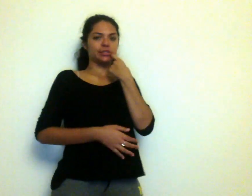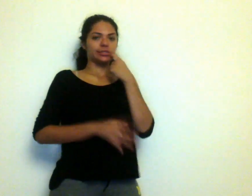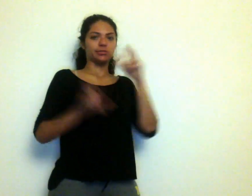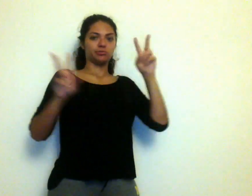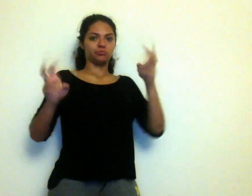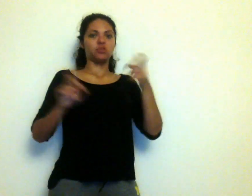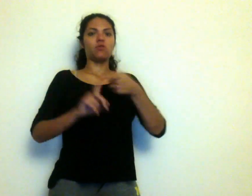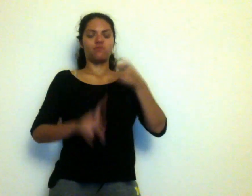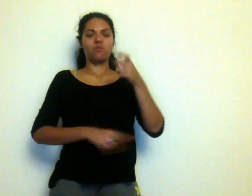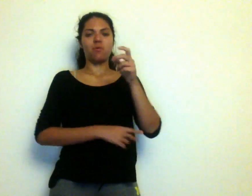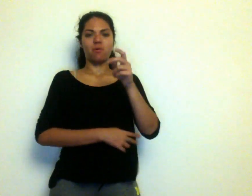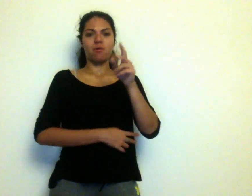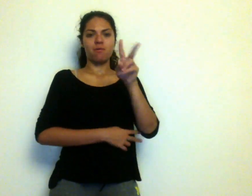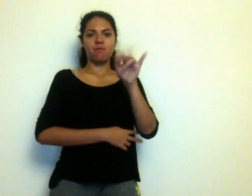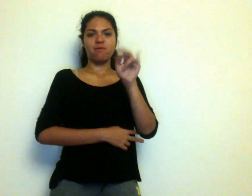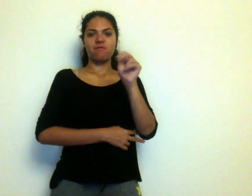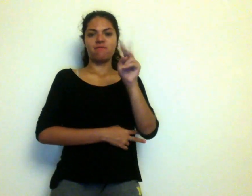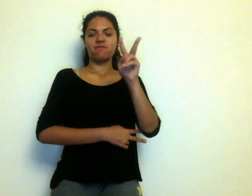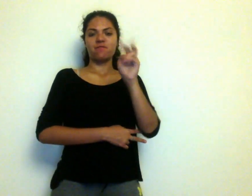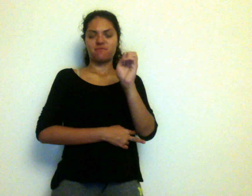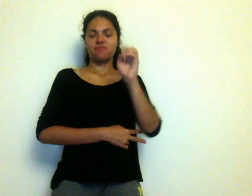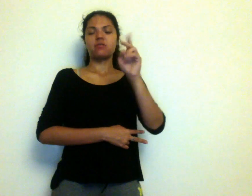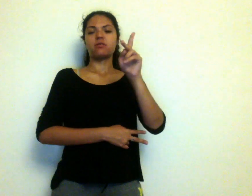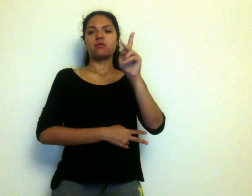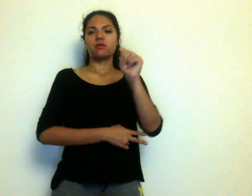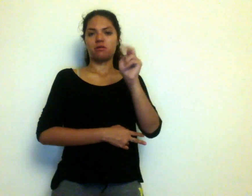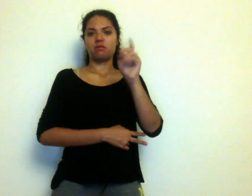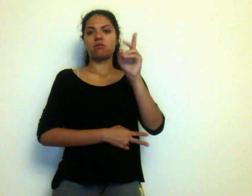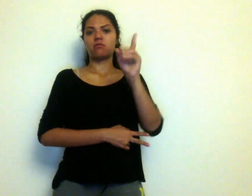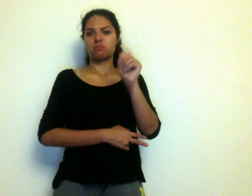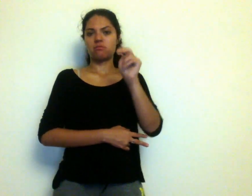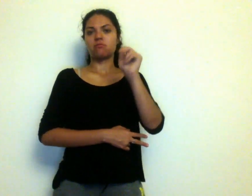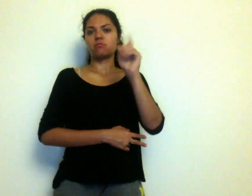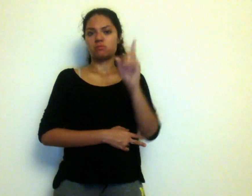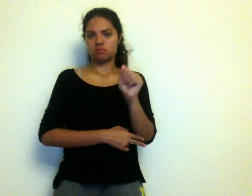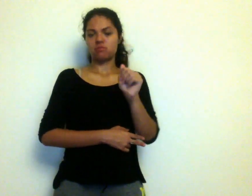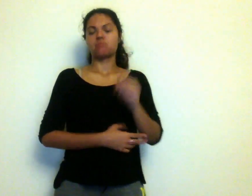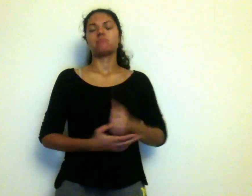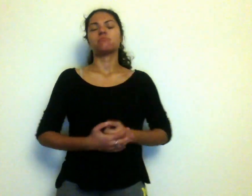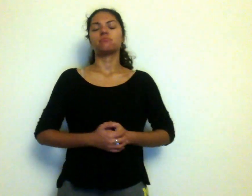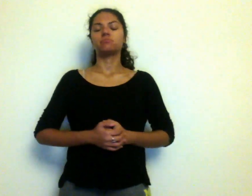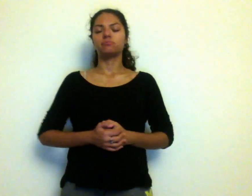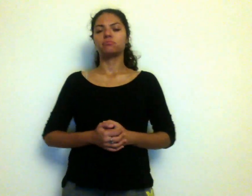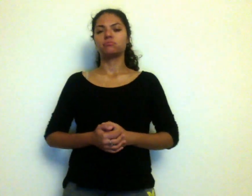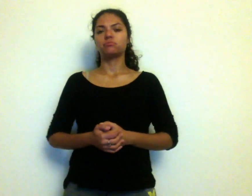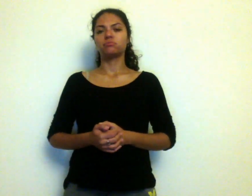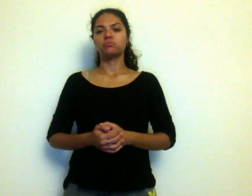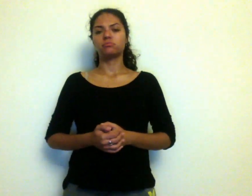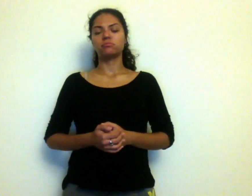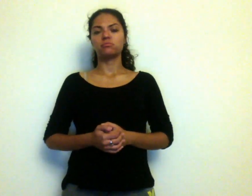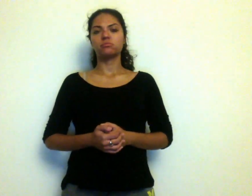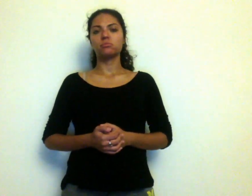unfair perception. But that is the perception. Any prejudice will distort your perception.